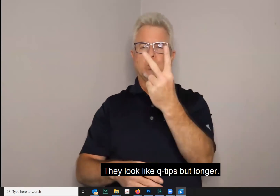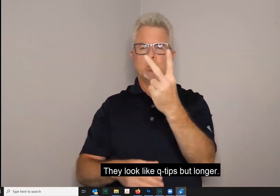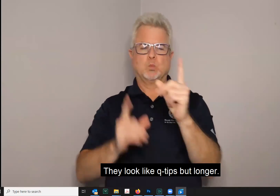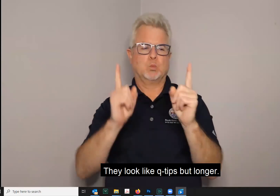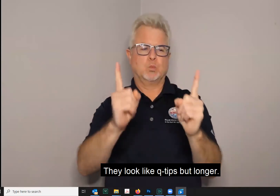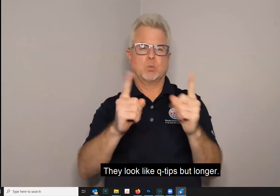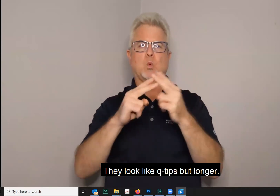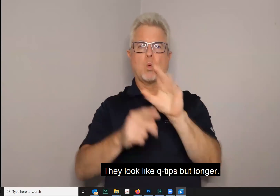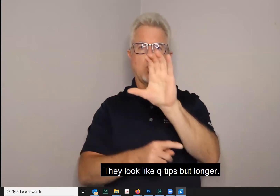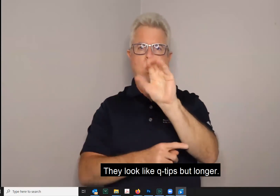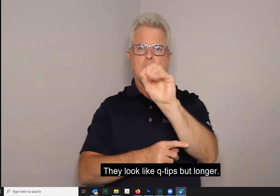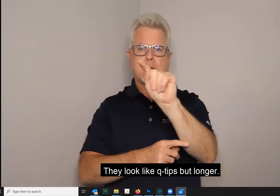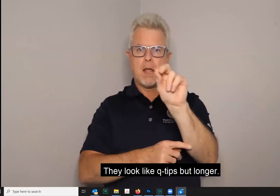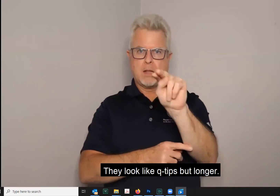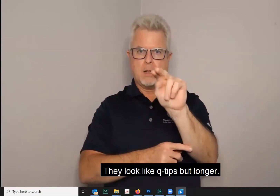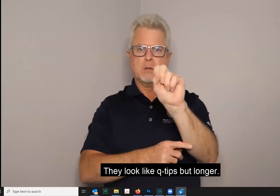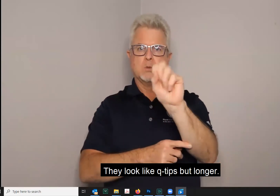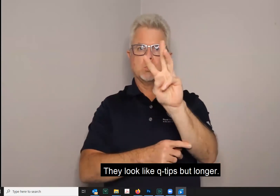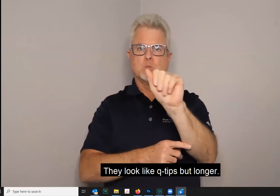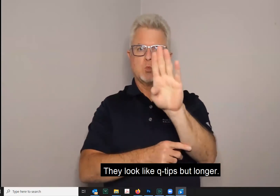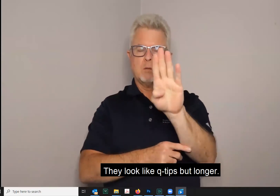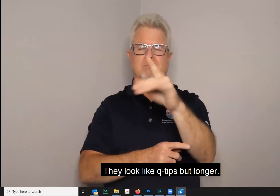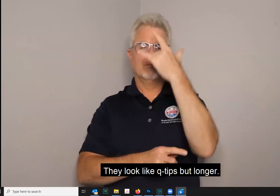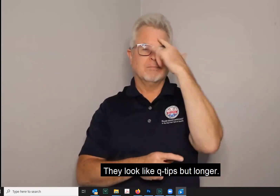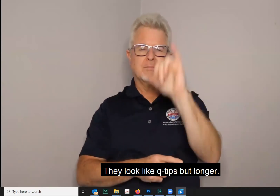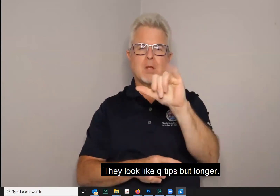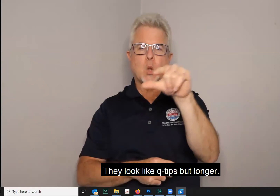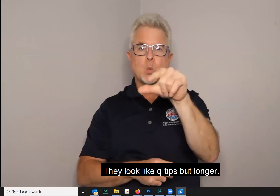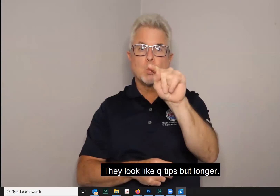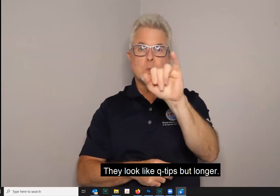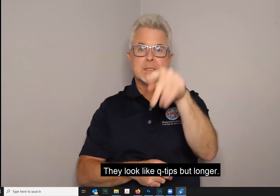There will be 2 cotton swabs. They look like Q-tips, but longer.